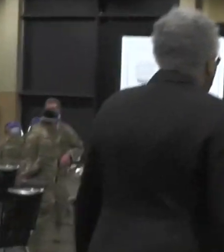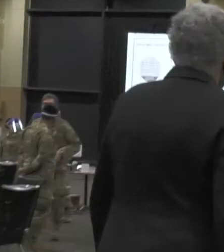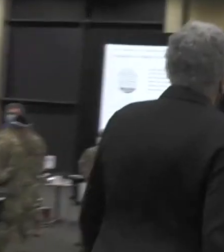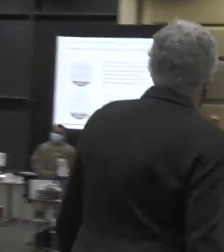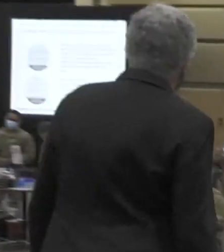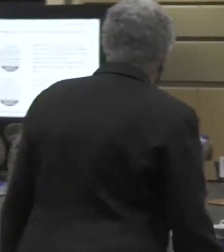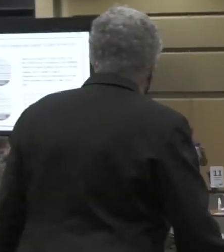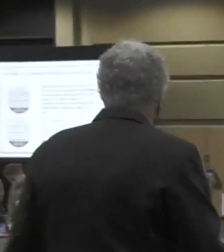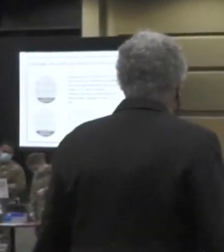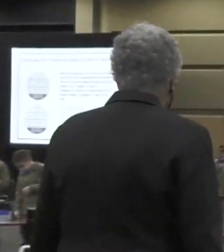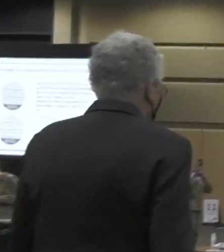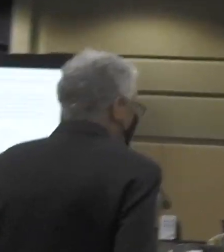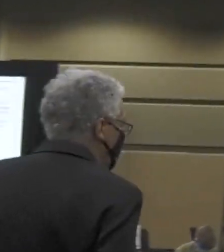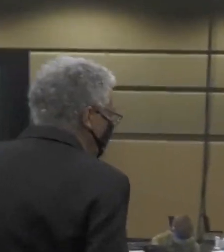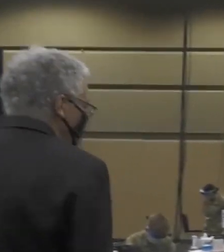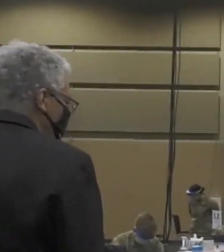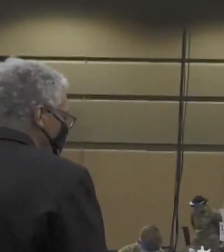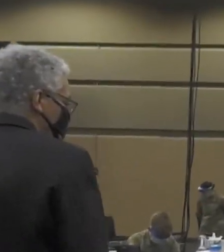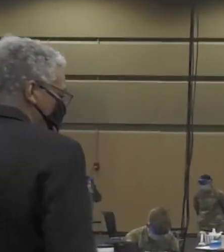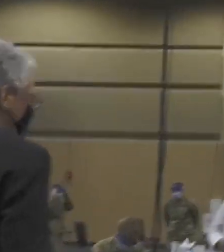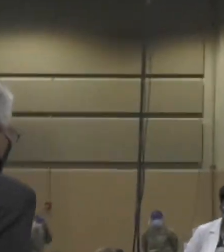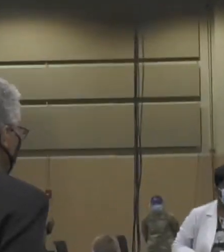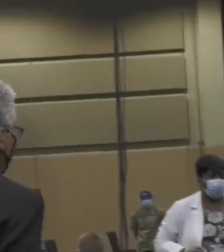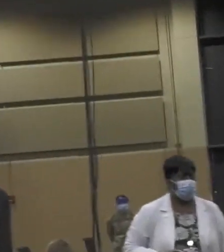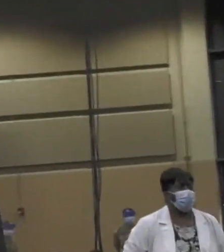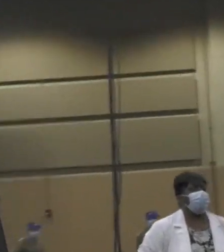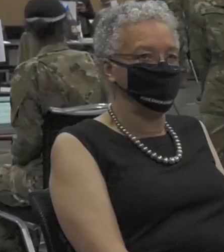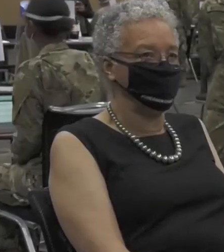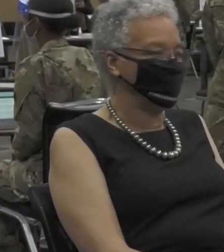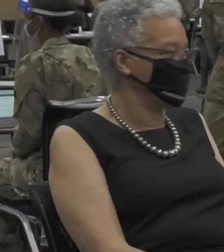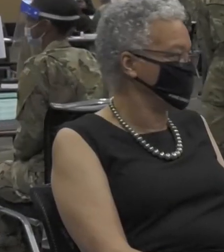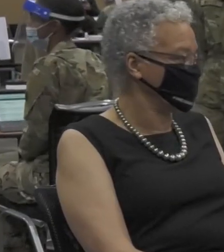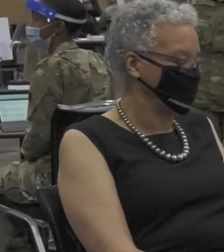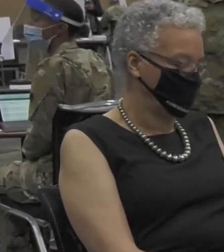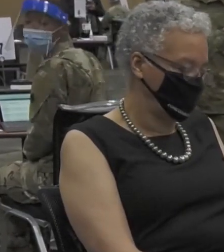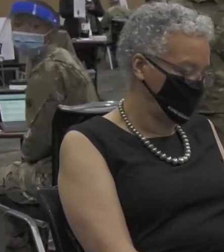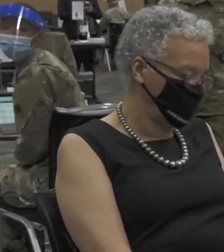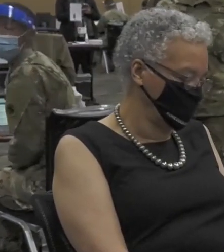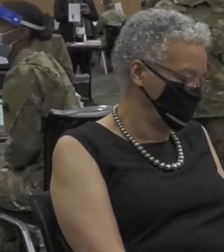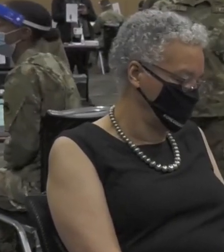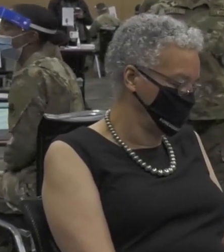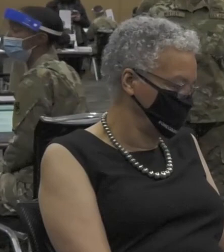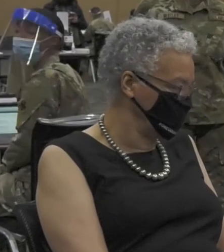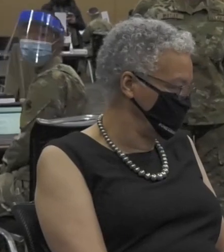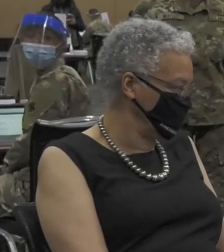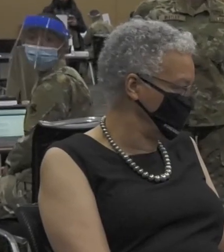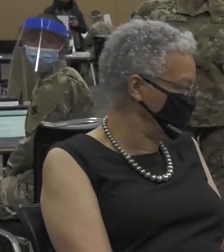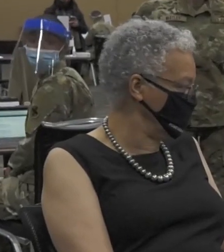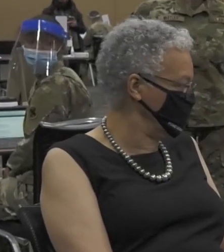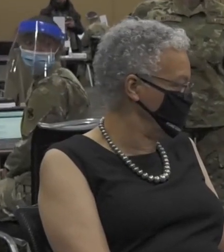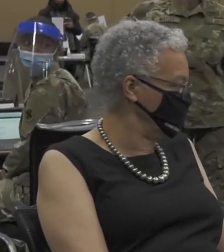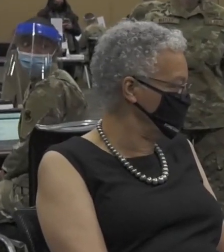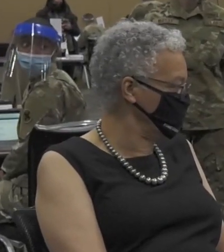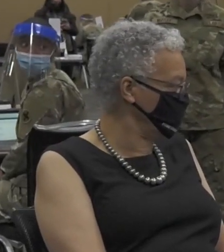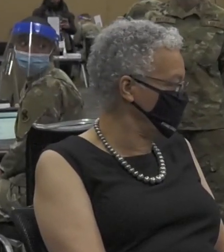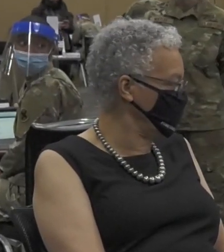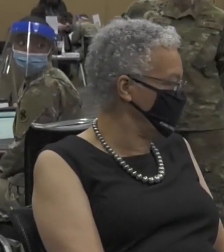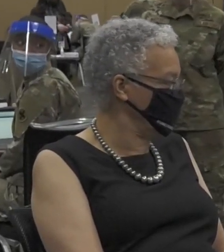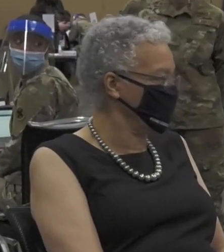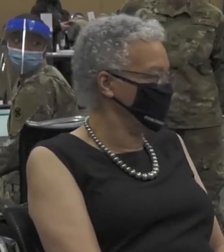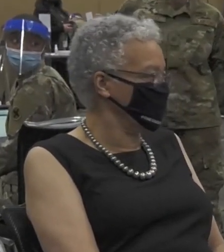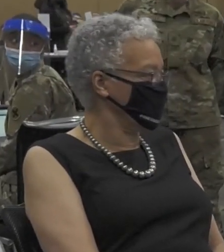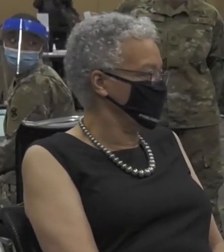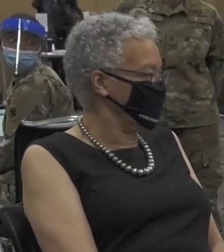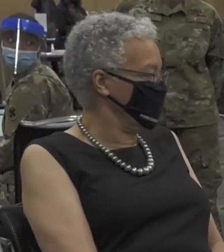will only have, again, appointments for which we have vaccine, and we can guarantee if for some reason there's no appointments available, you are entered in